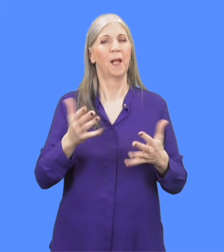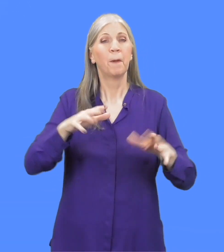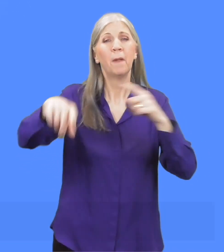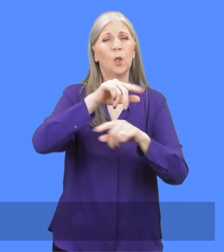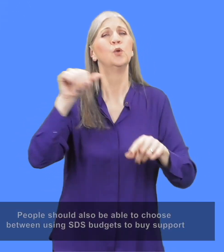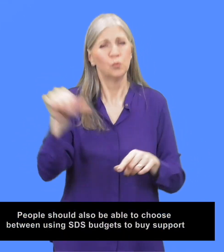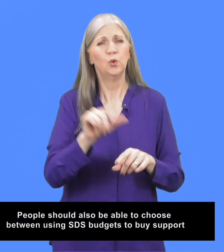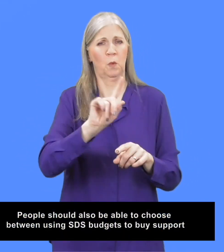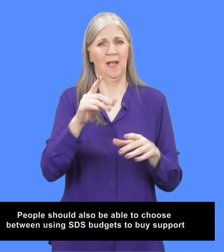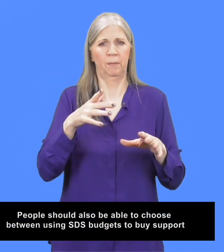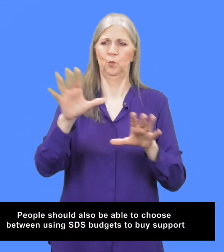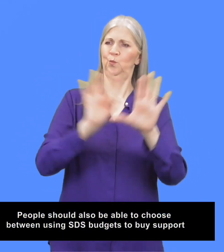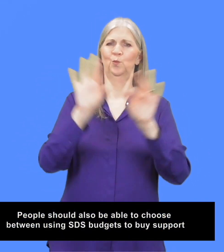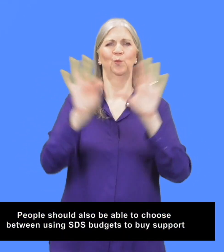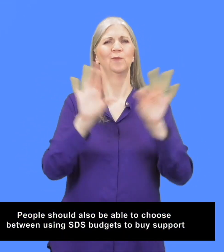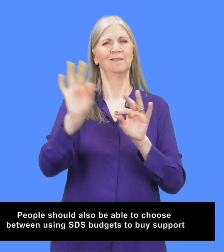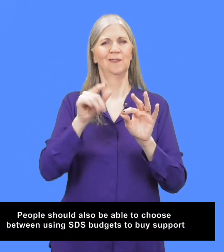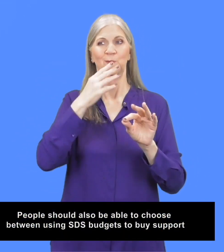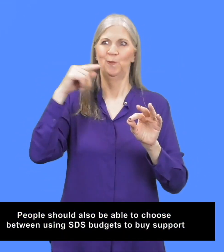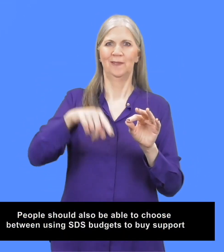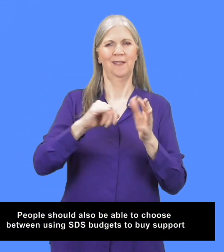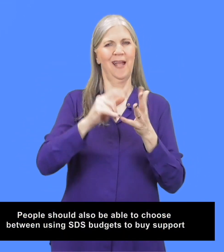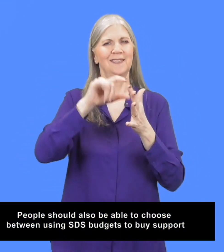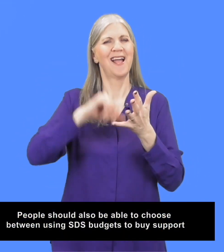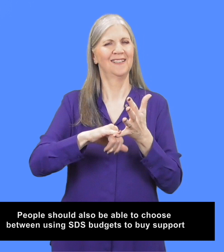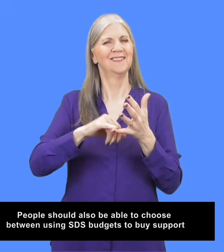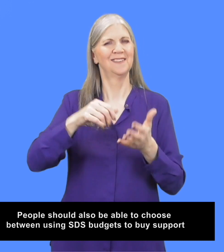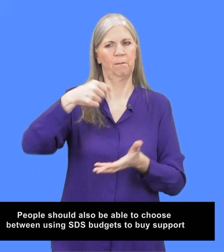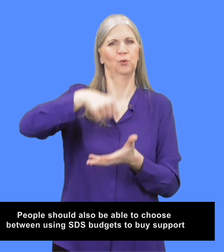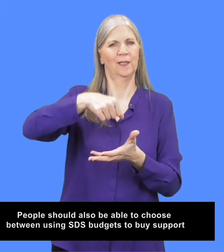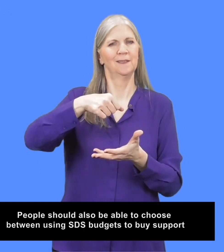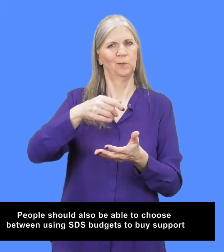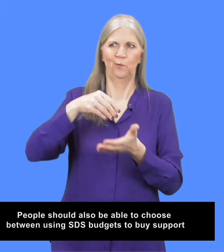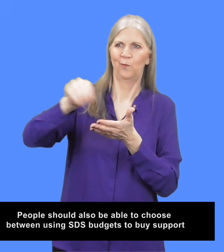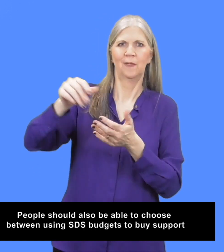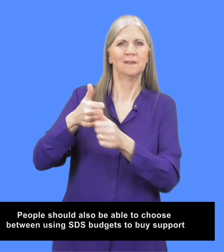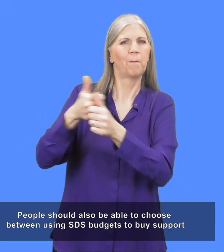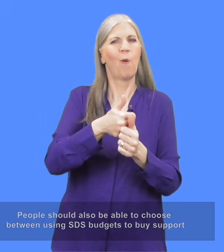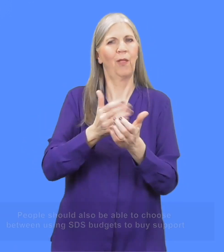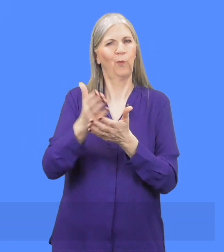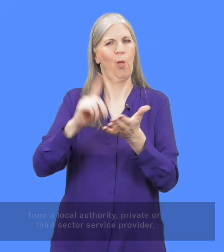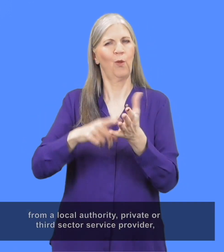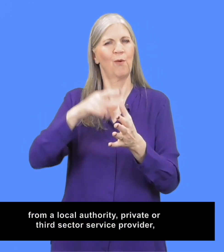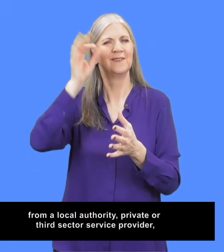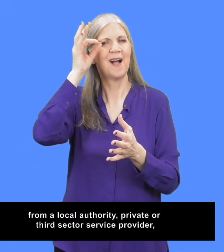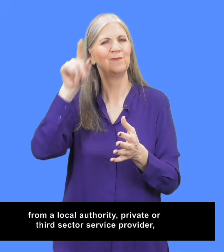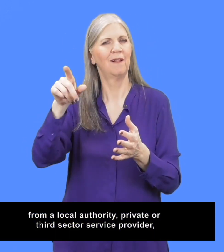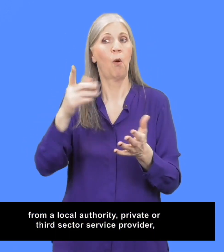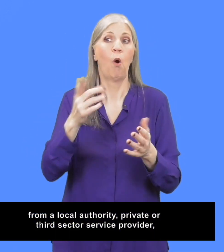People should also be able to choose between using SDS budgets to buy support from a local authority, private